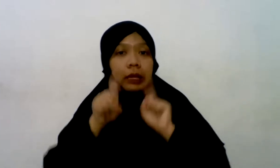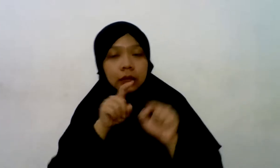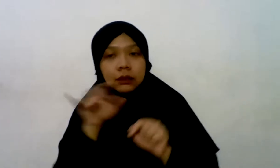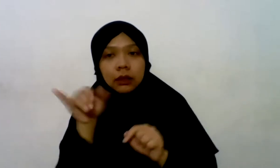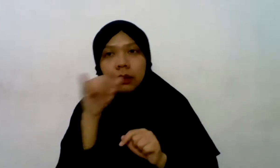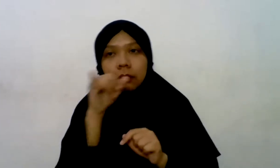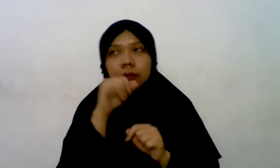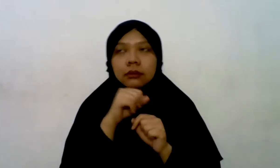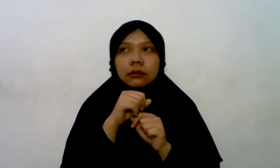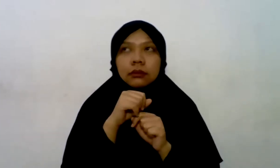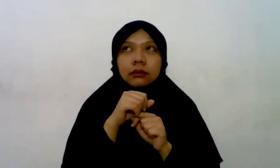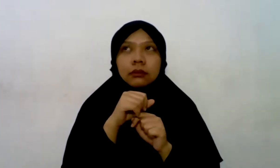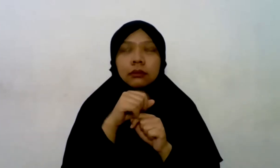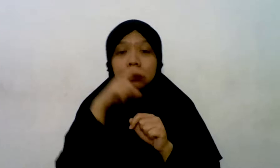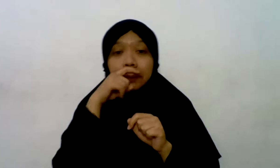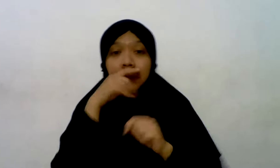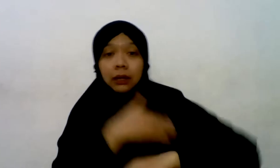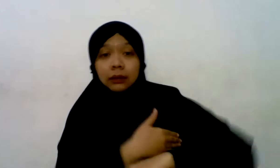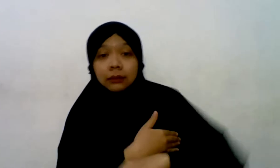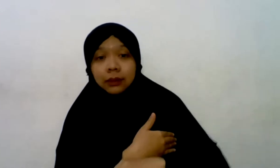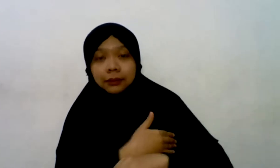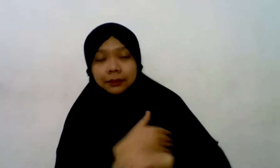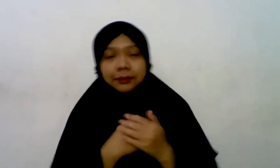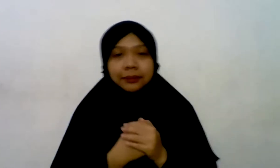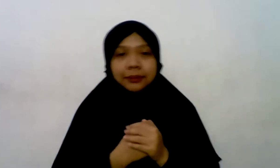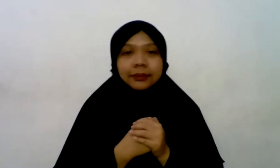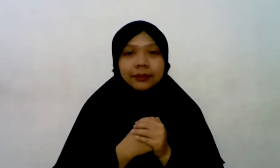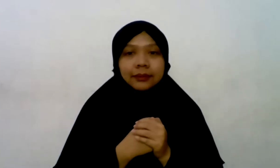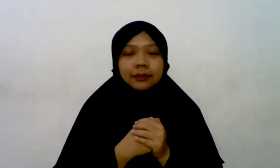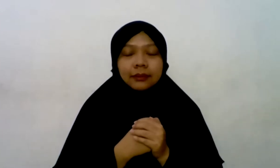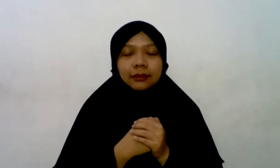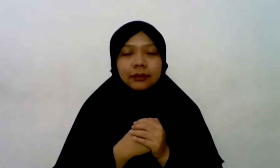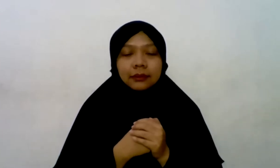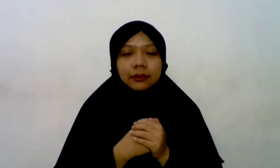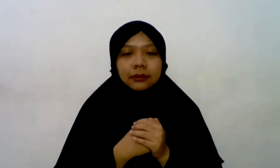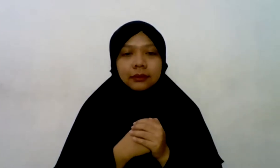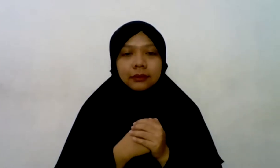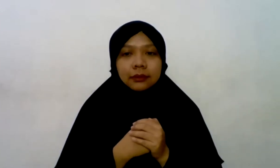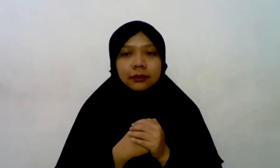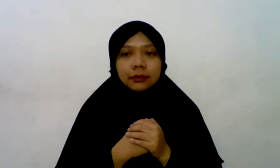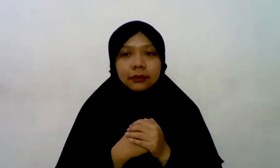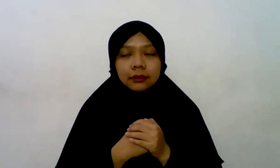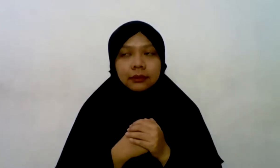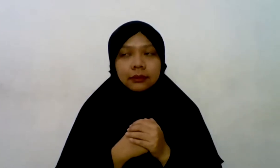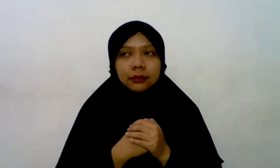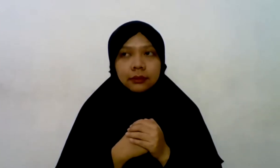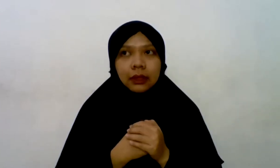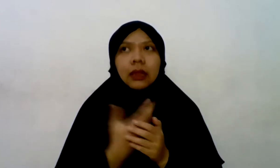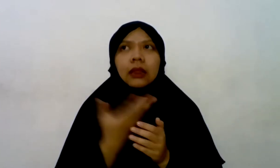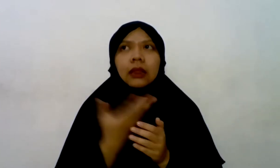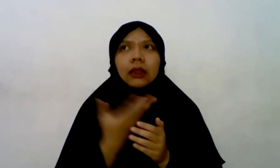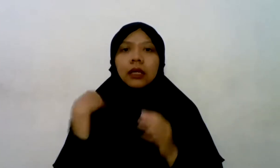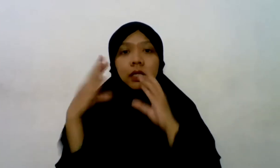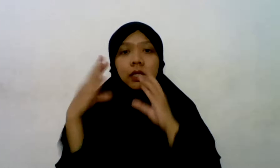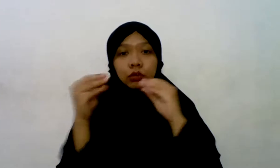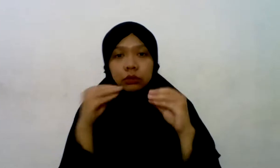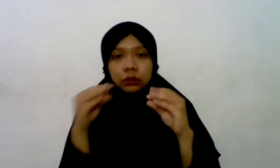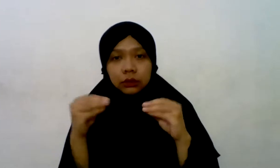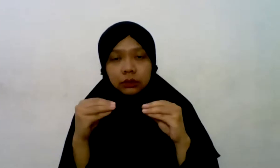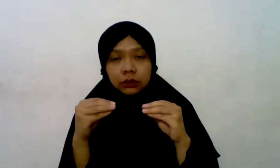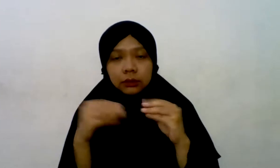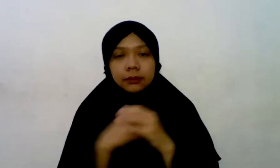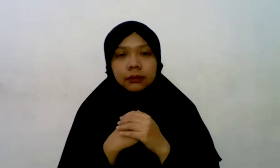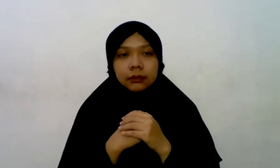think it's to Pak Slamet, kalau saya tidak salah, if I'm not mistaken. There was a discussion in the